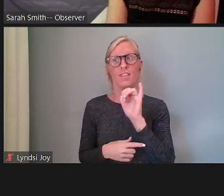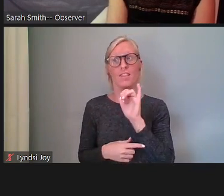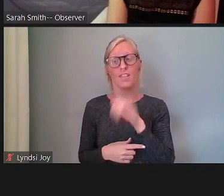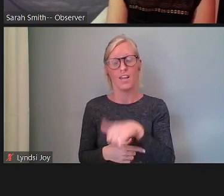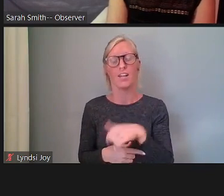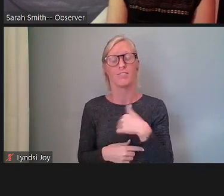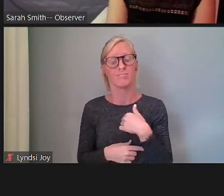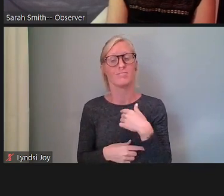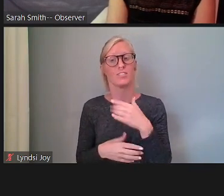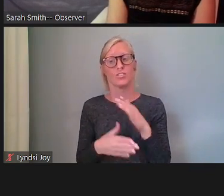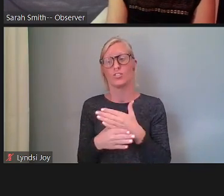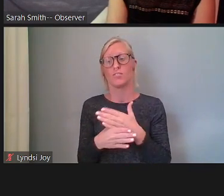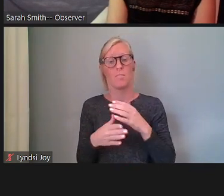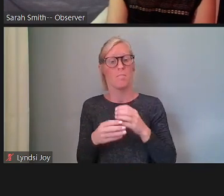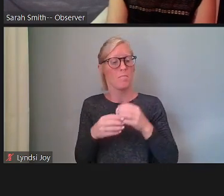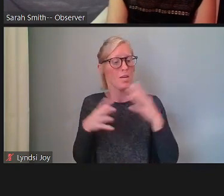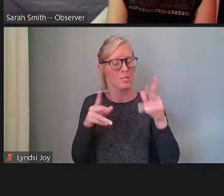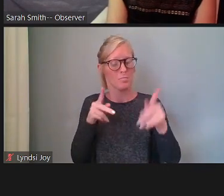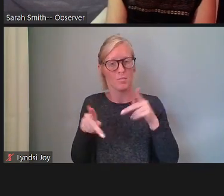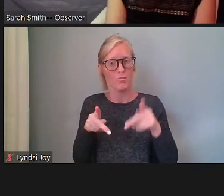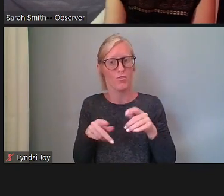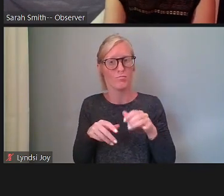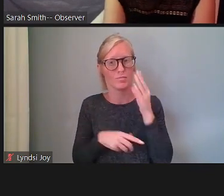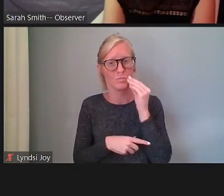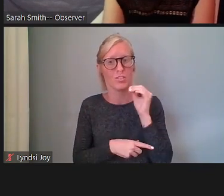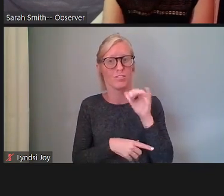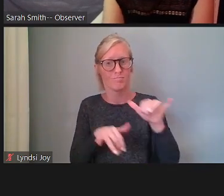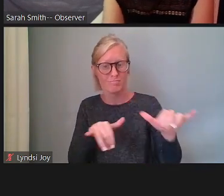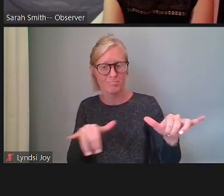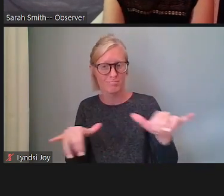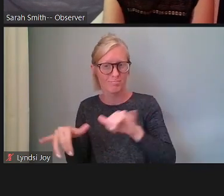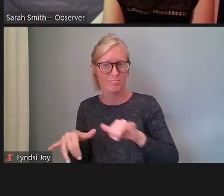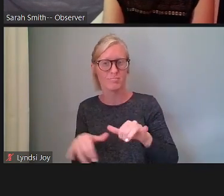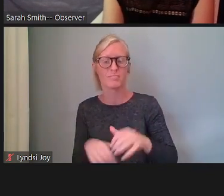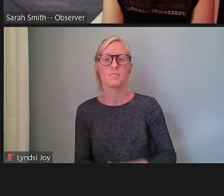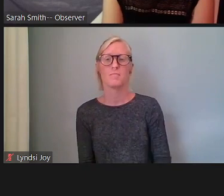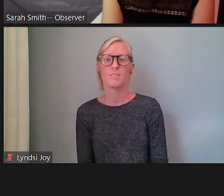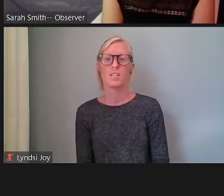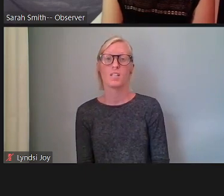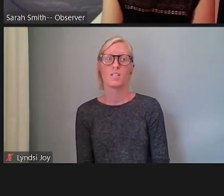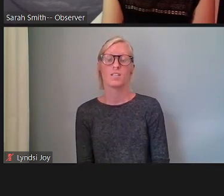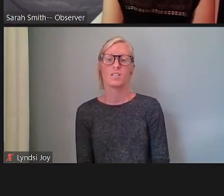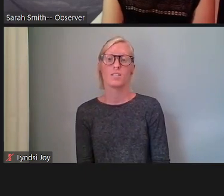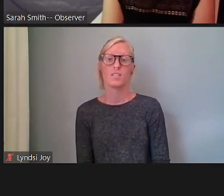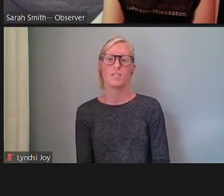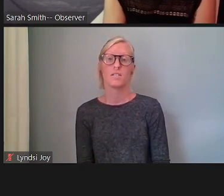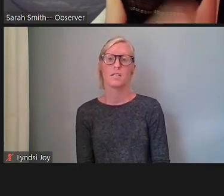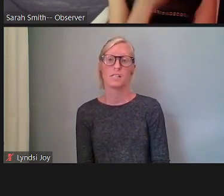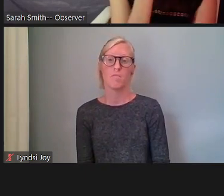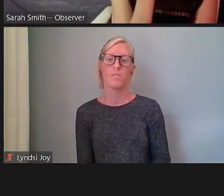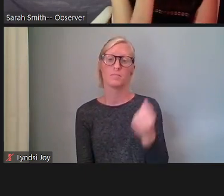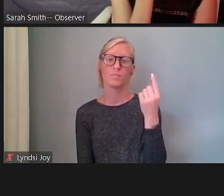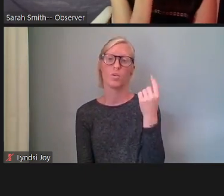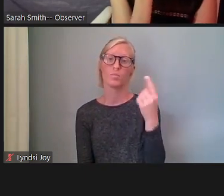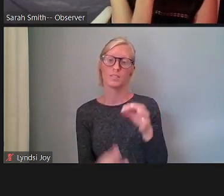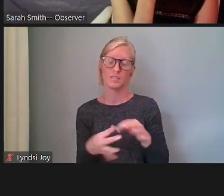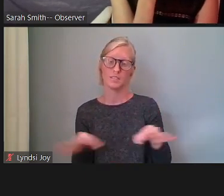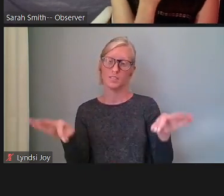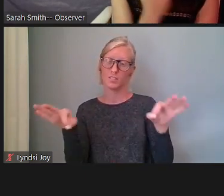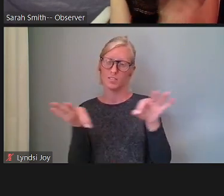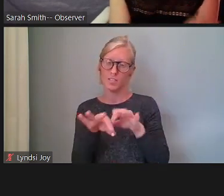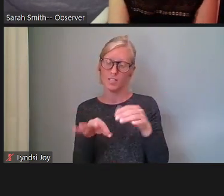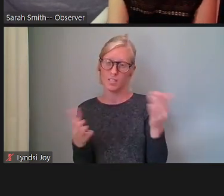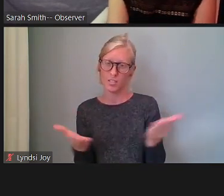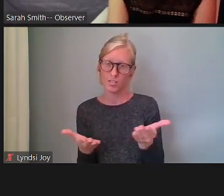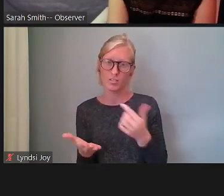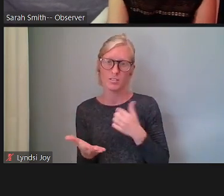many people. The important thing here is you don't necessarily need to